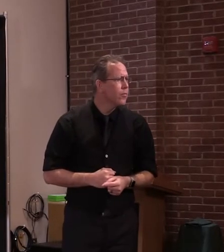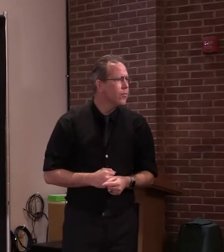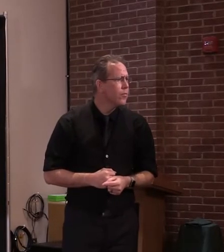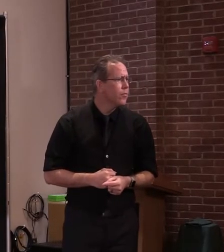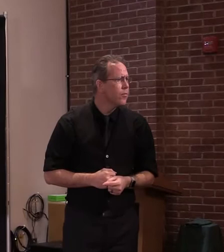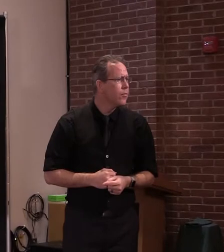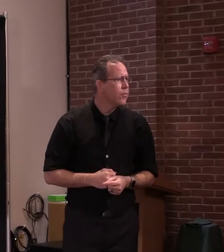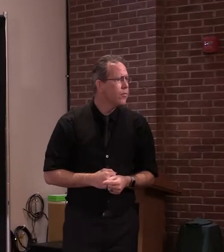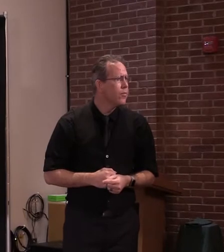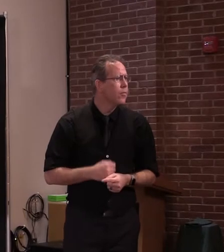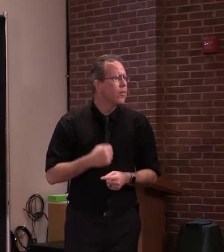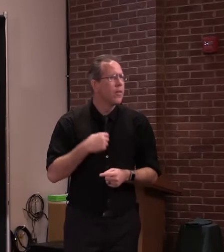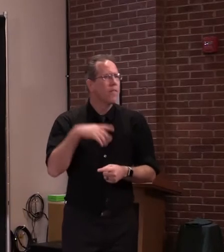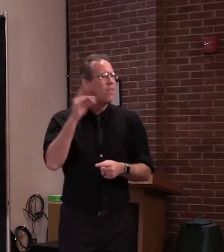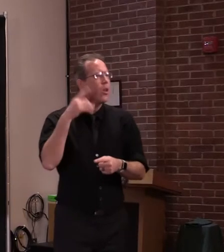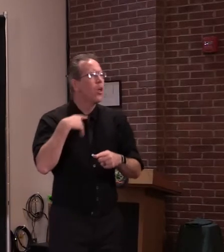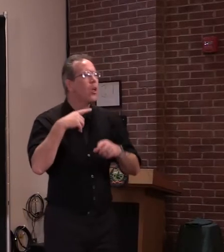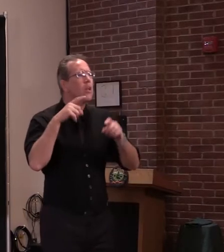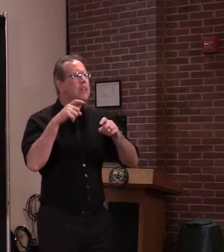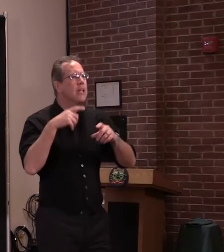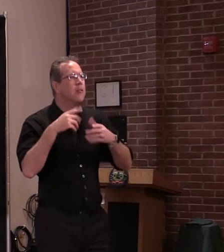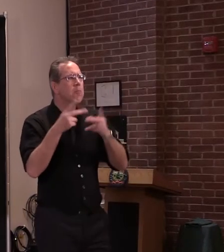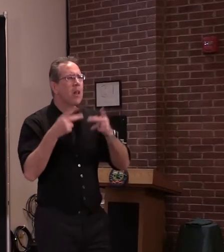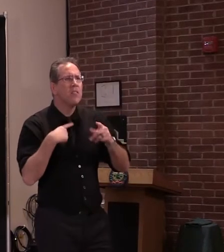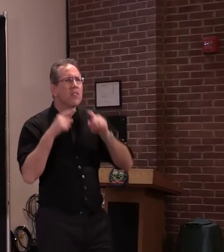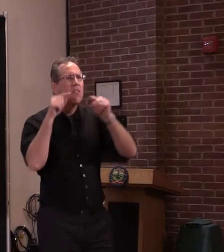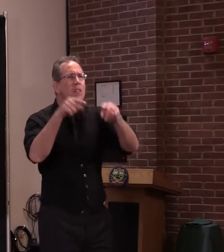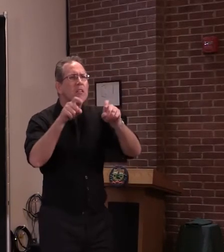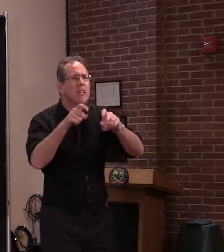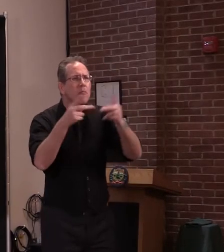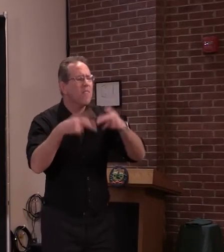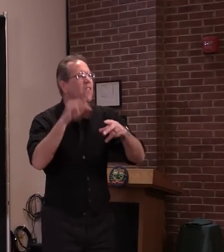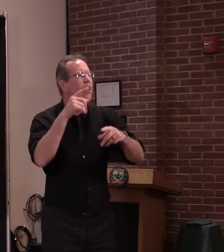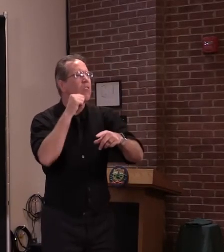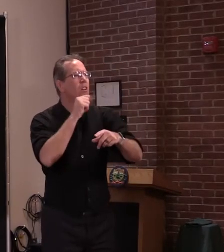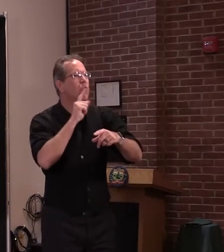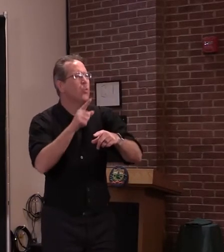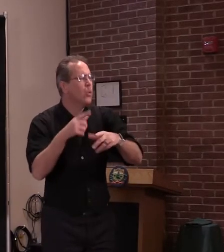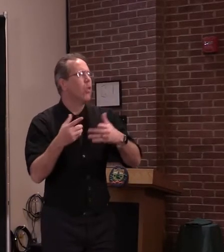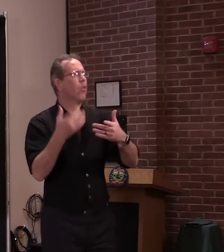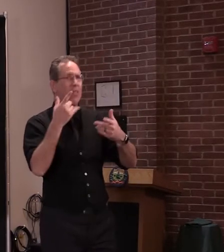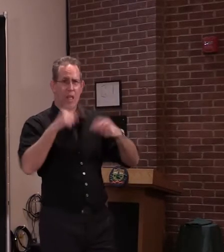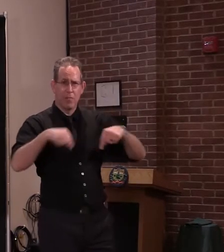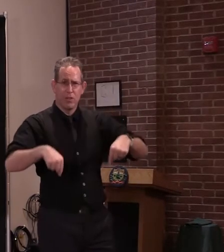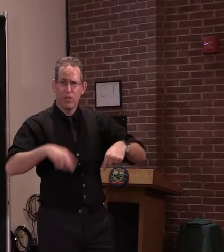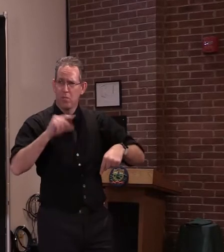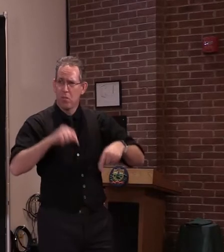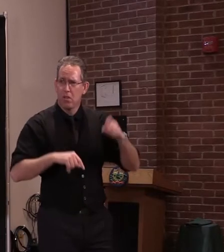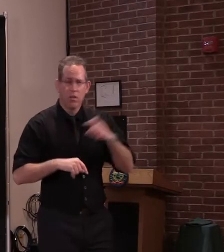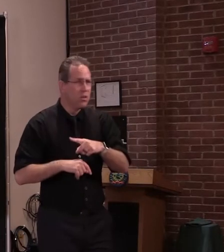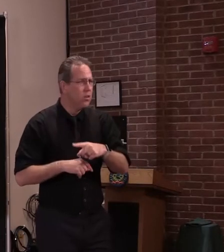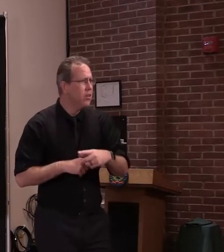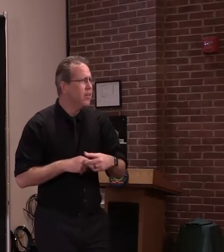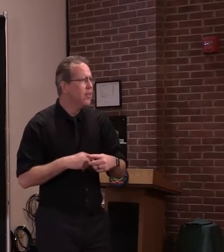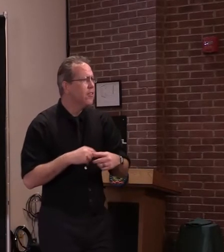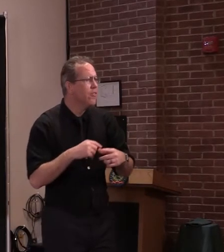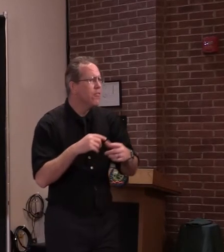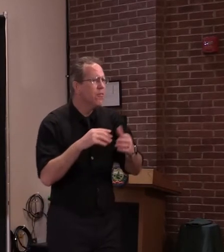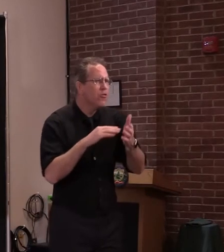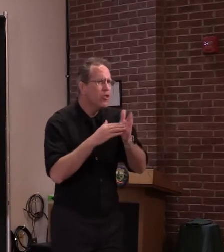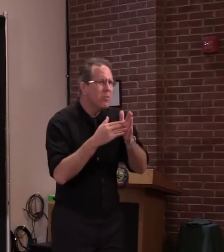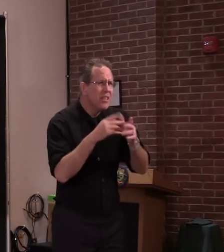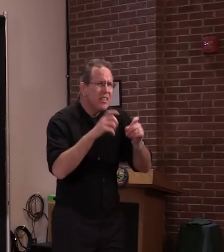here. Maybe you could tell. The testing sites. Fake testing sites,